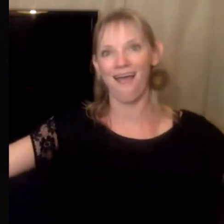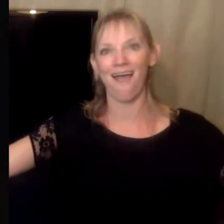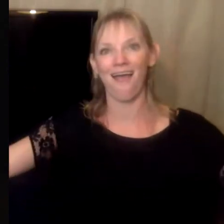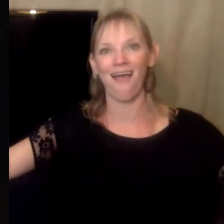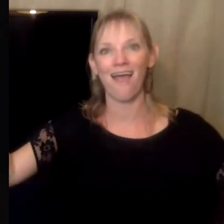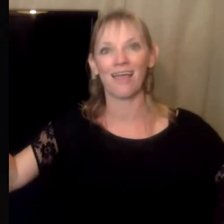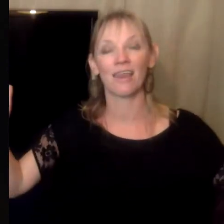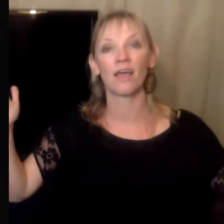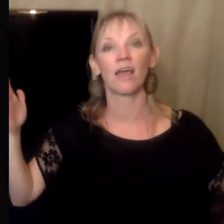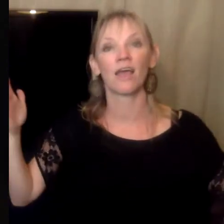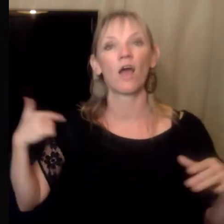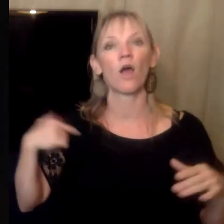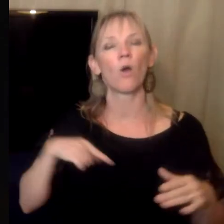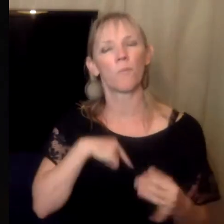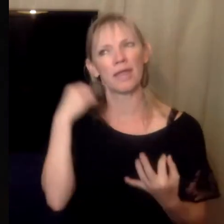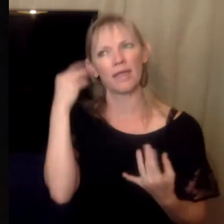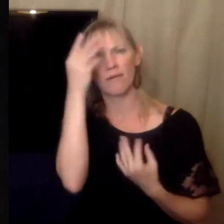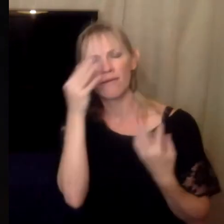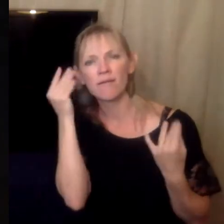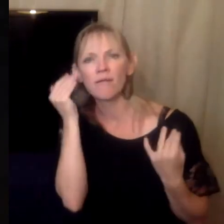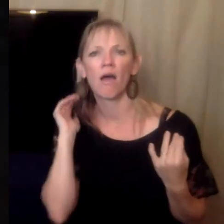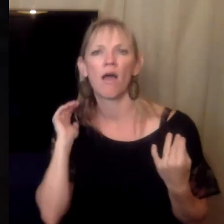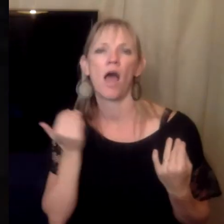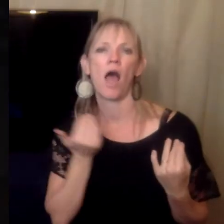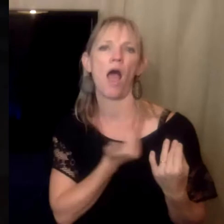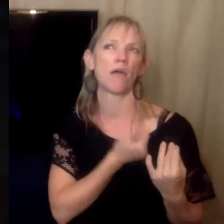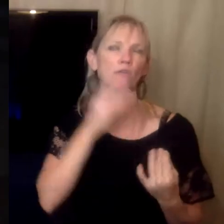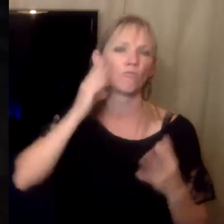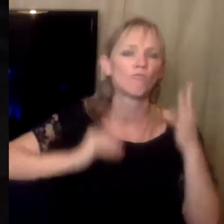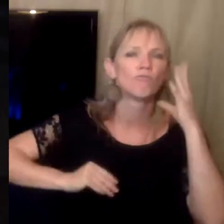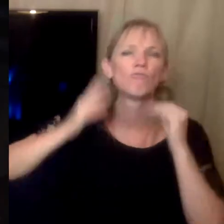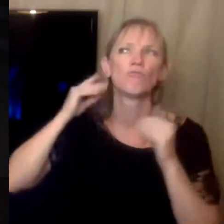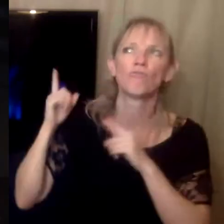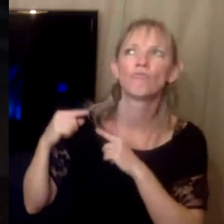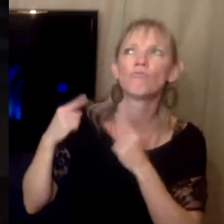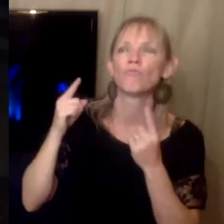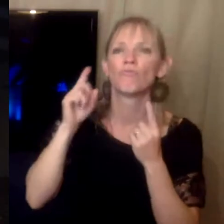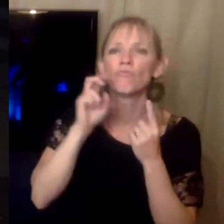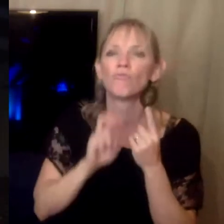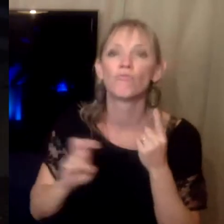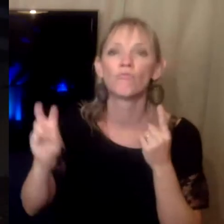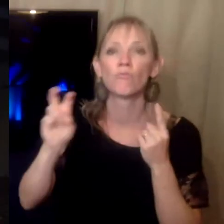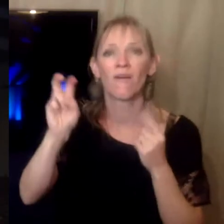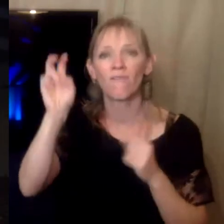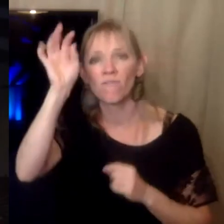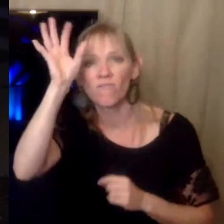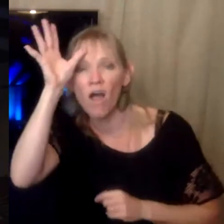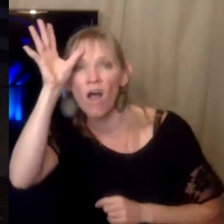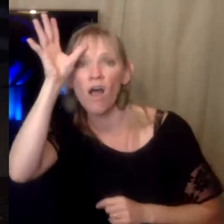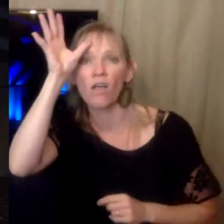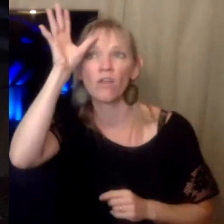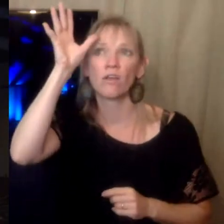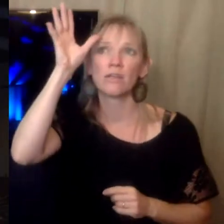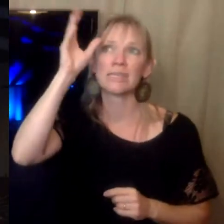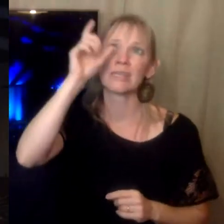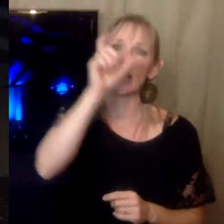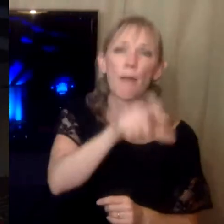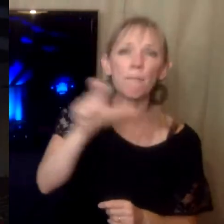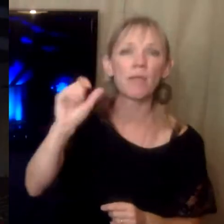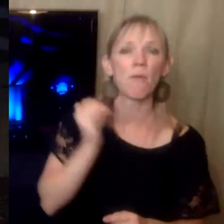As we reflect on our own journey and the fathers and the beneficial presences